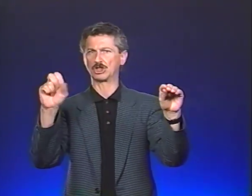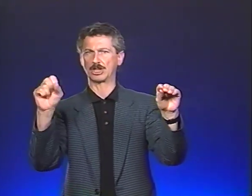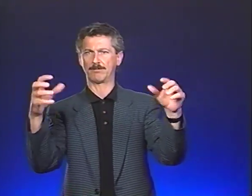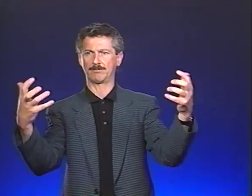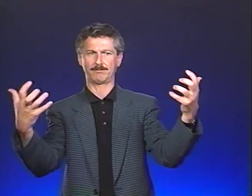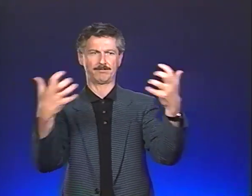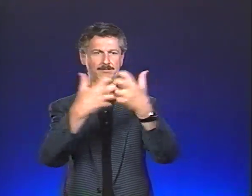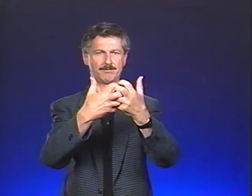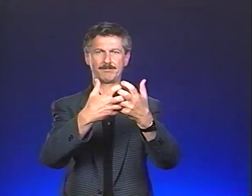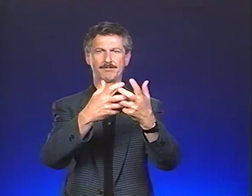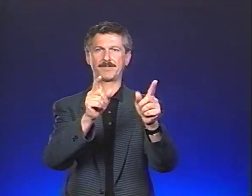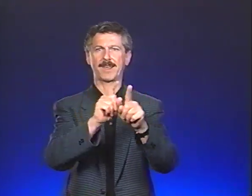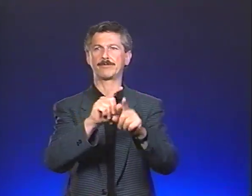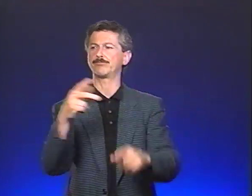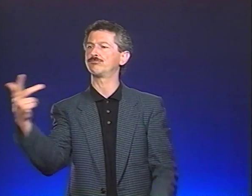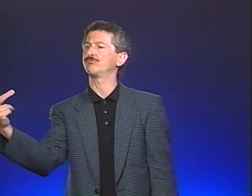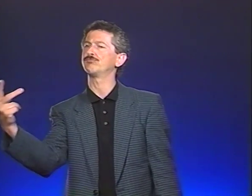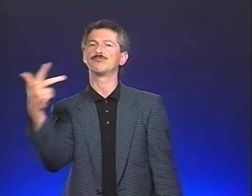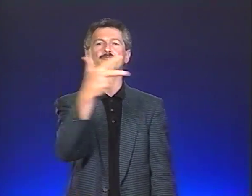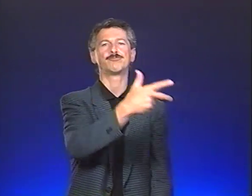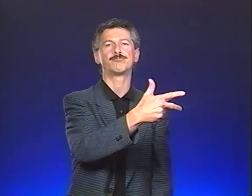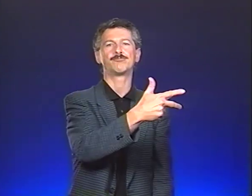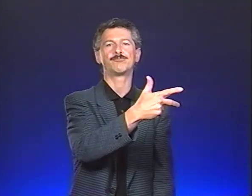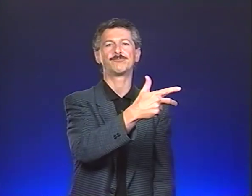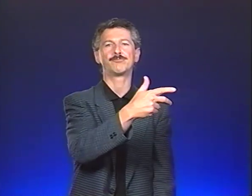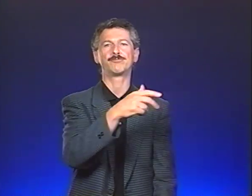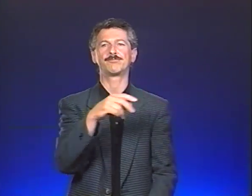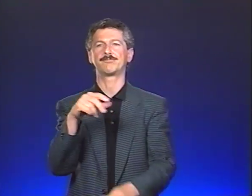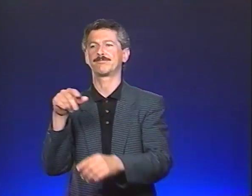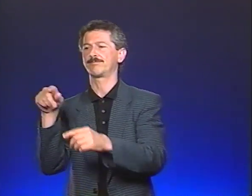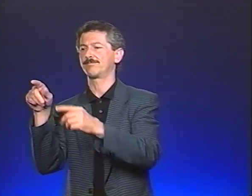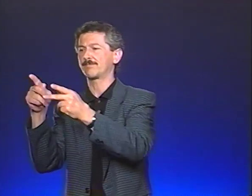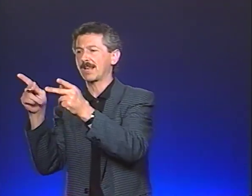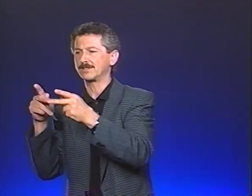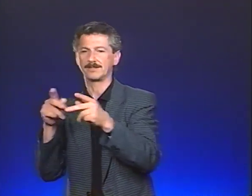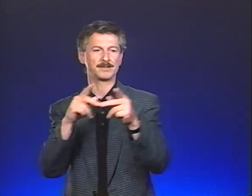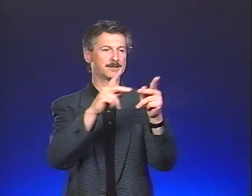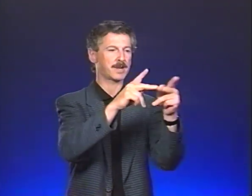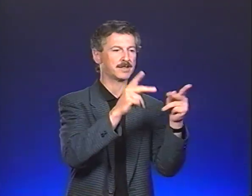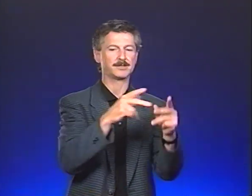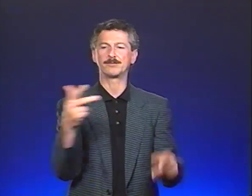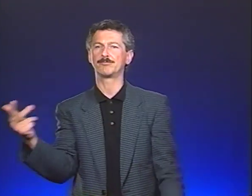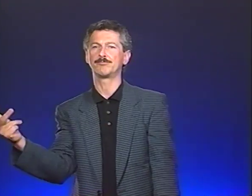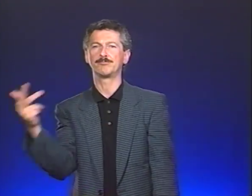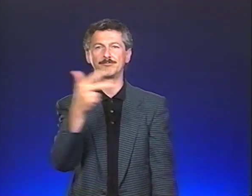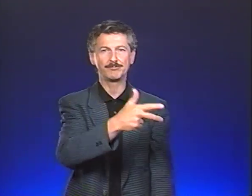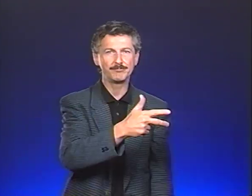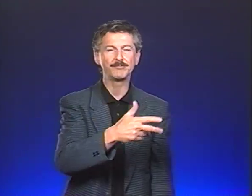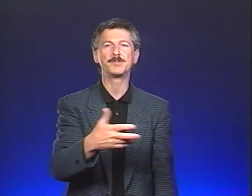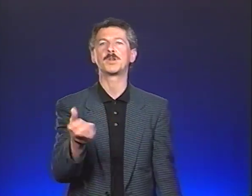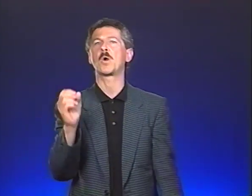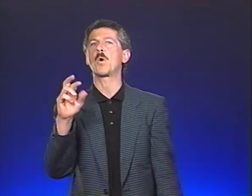Now when these two parts combine, the result is a classifier predicate such as car drive by, where location is